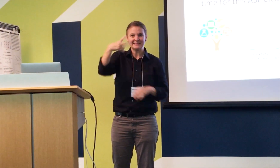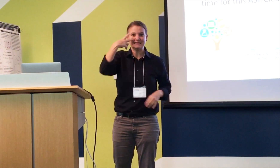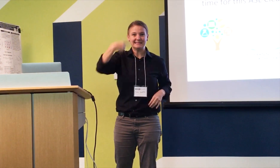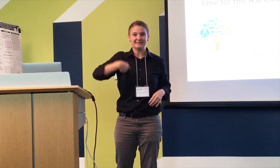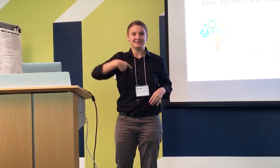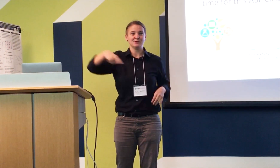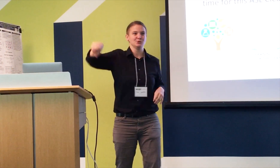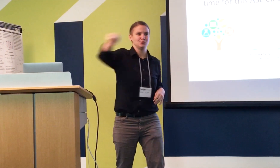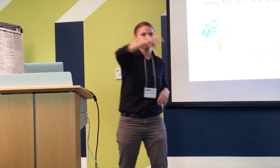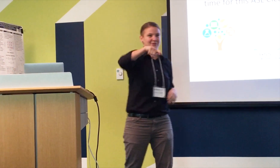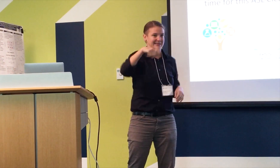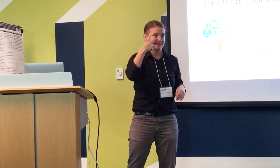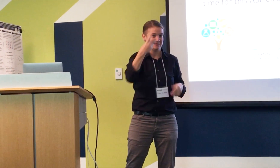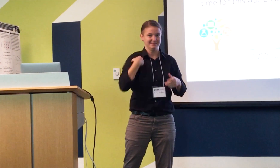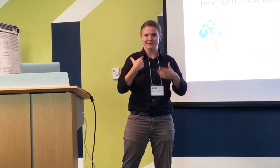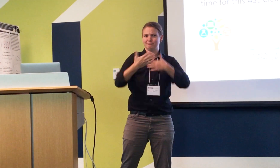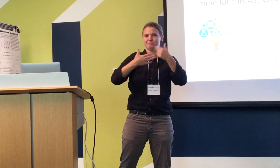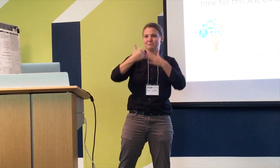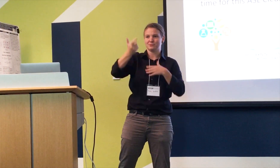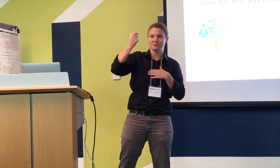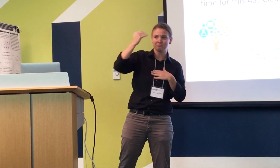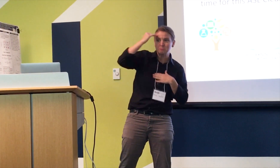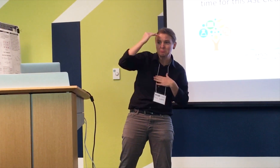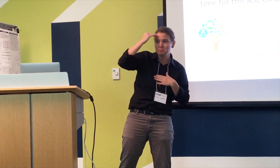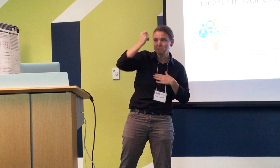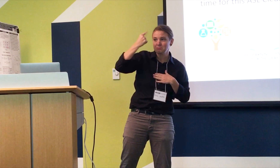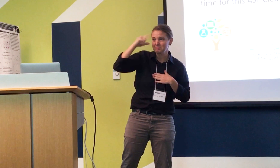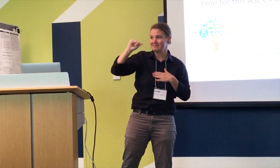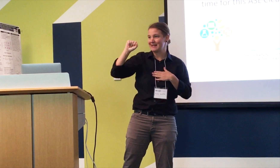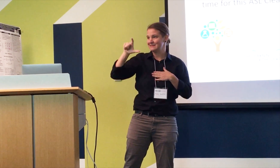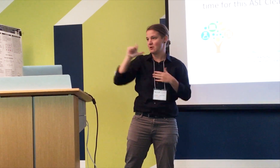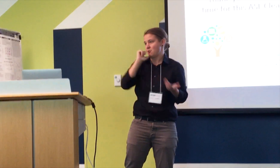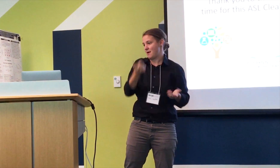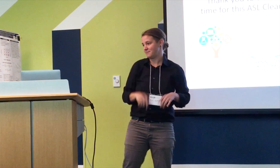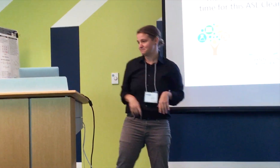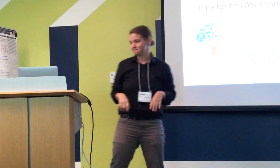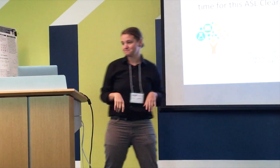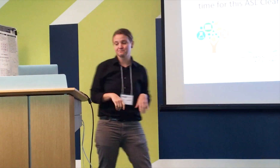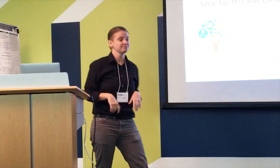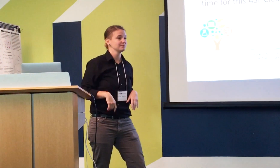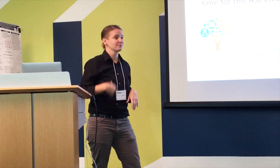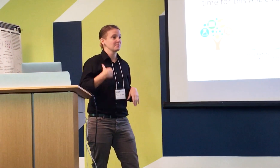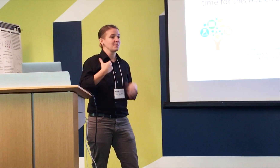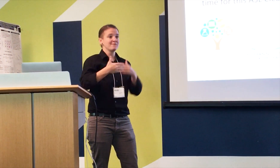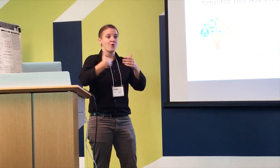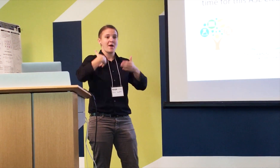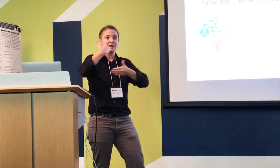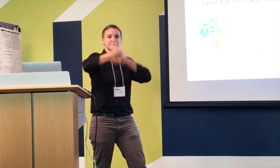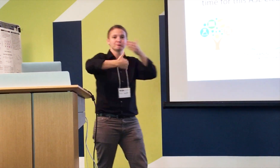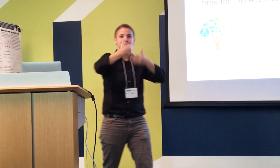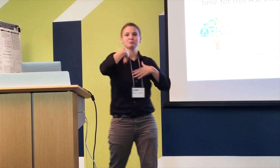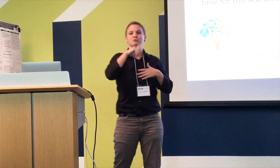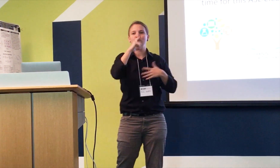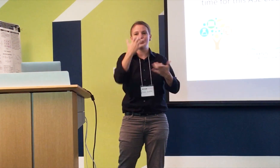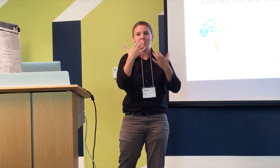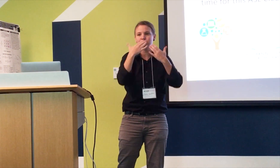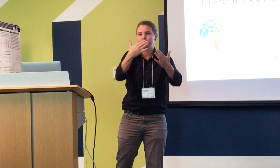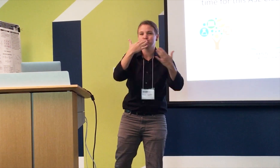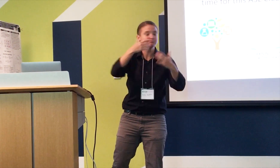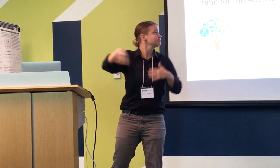My interpreter needs to see me. You need to see me. I need to see you. Whether you know ASL or not, I find that